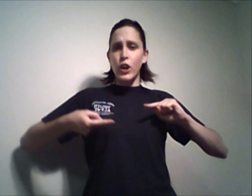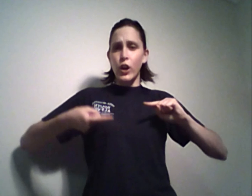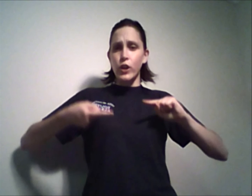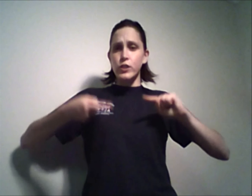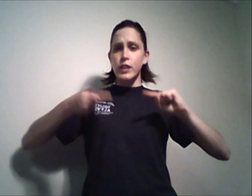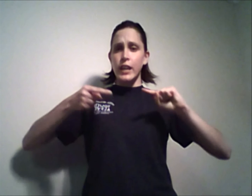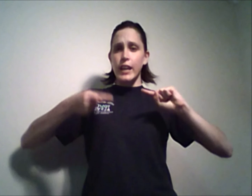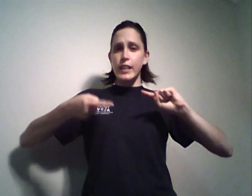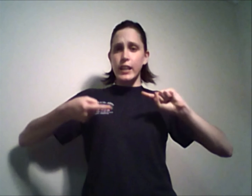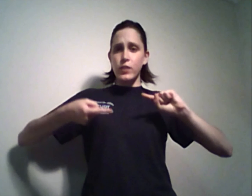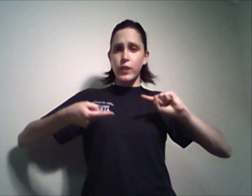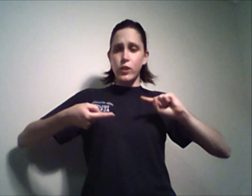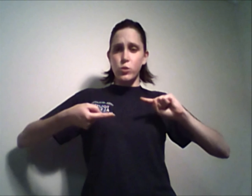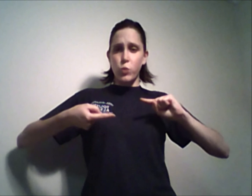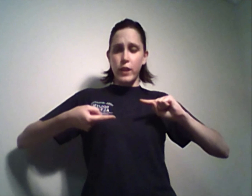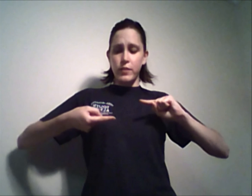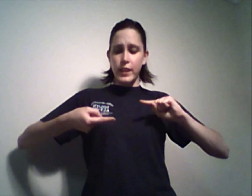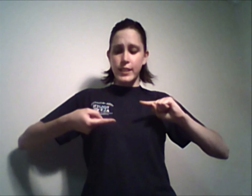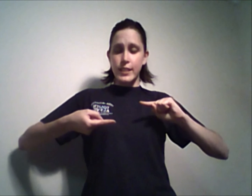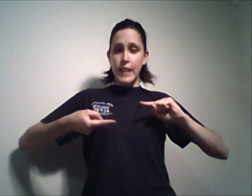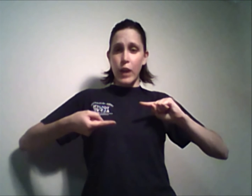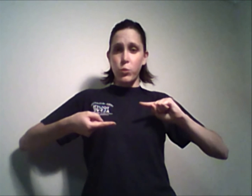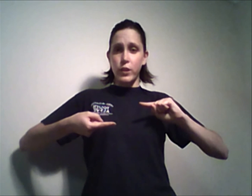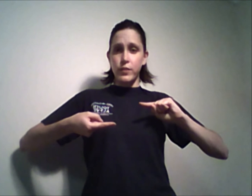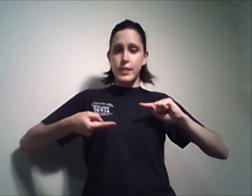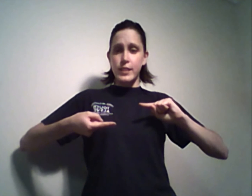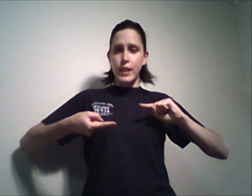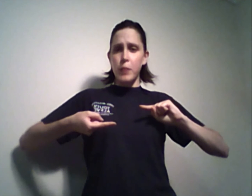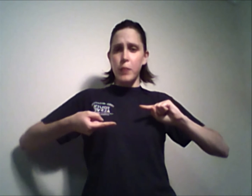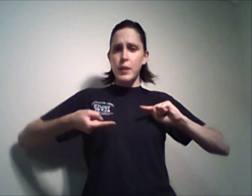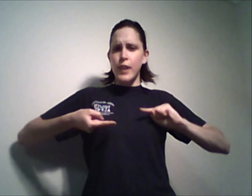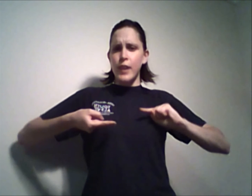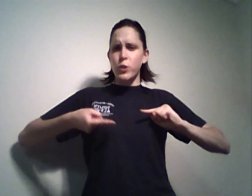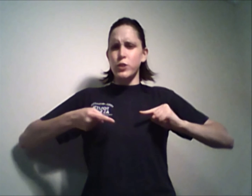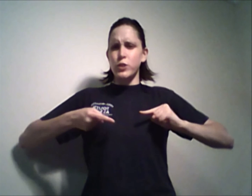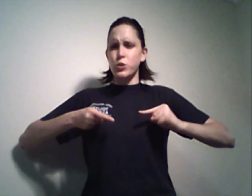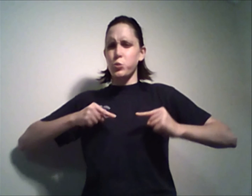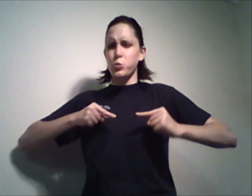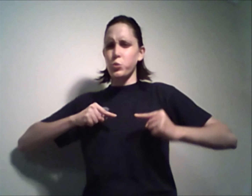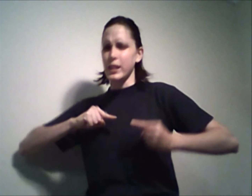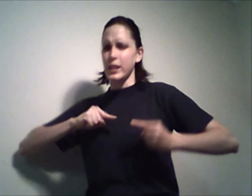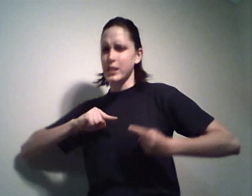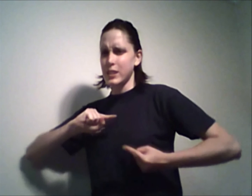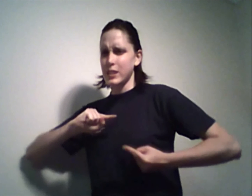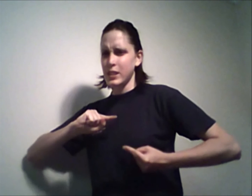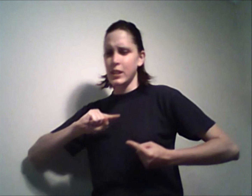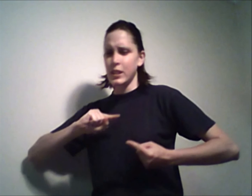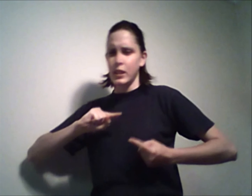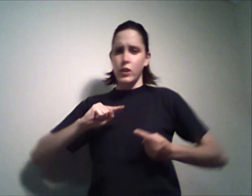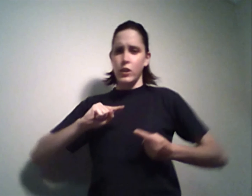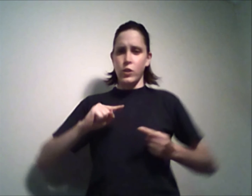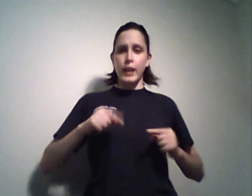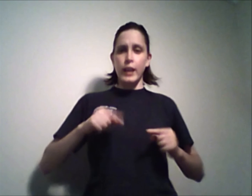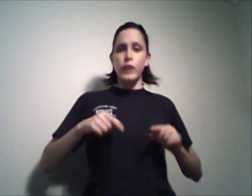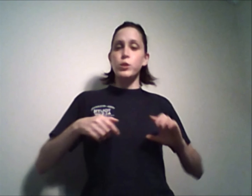hurt. Index fingers, one facing down, one facing up, and they're going to twist. Okay, now if you want to